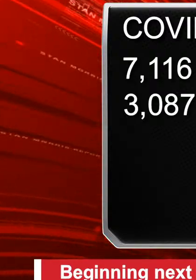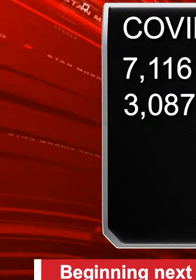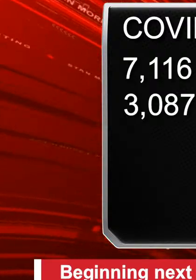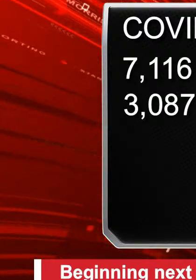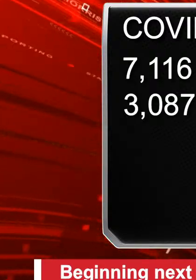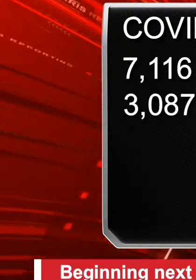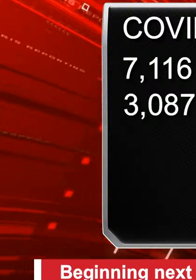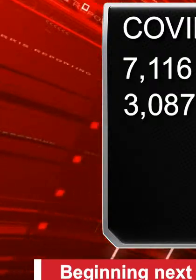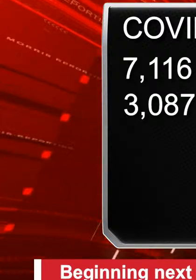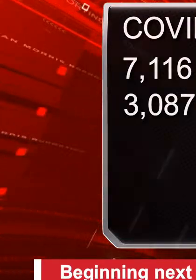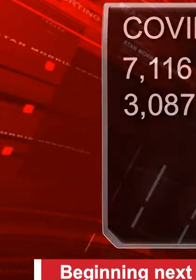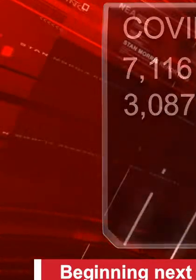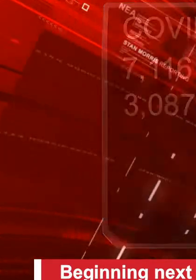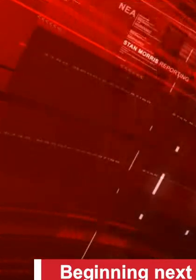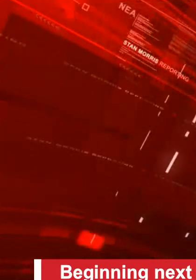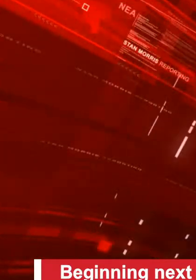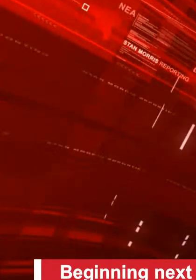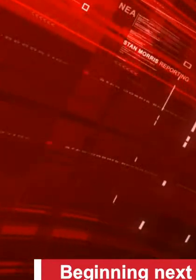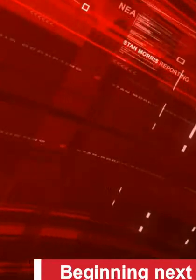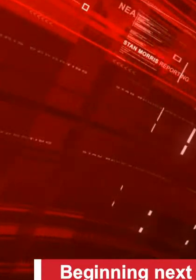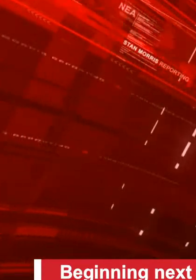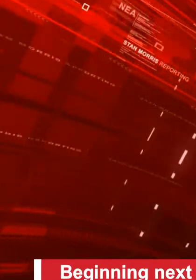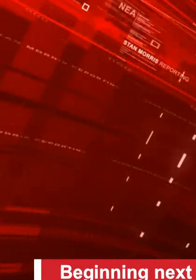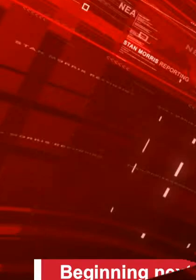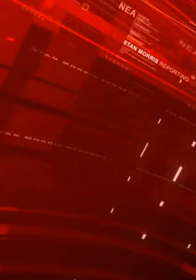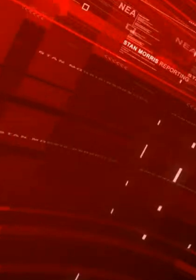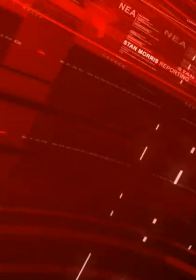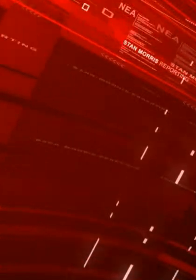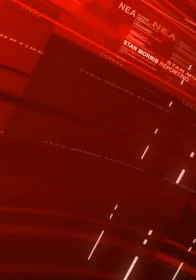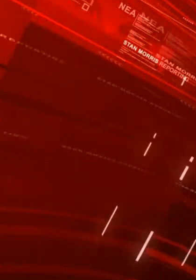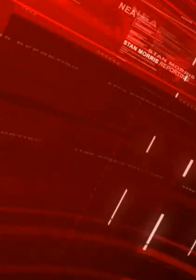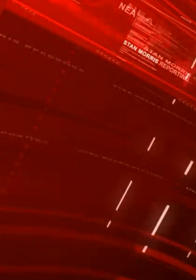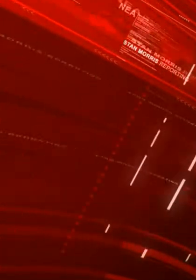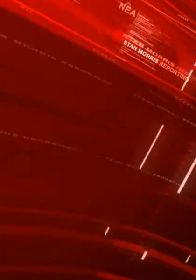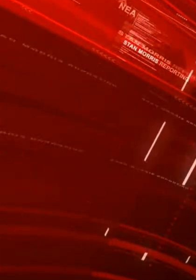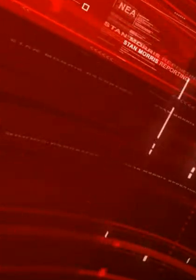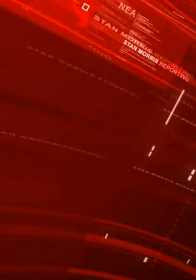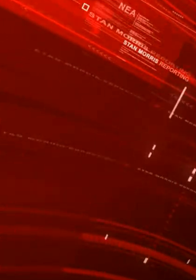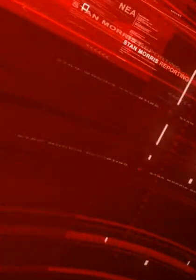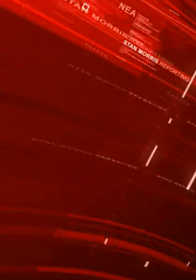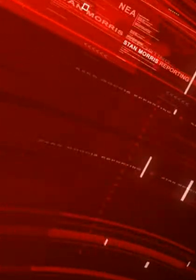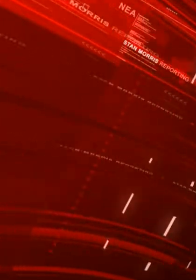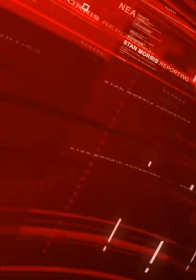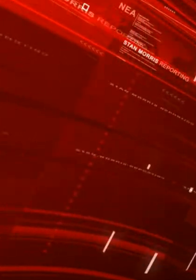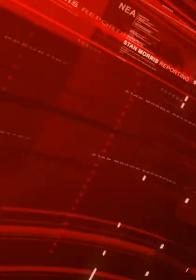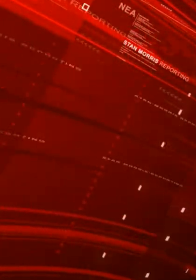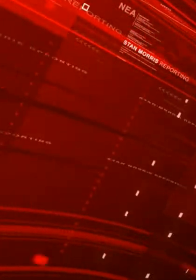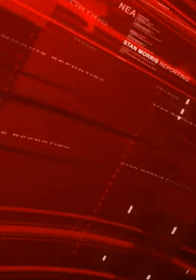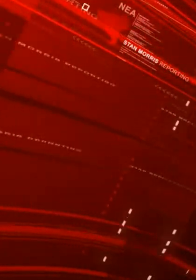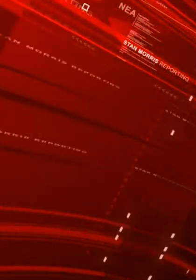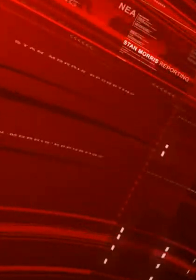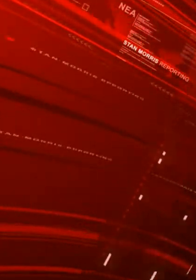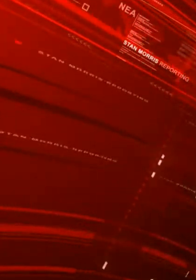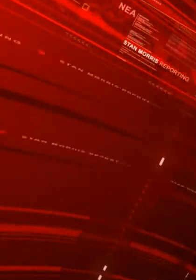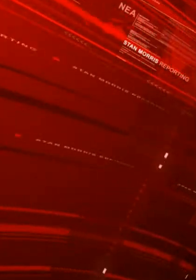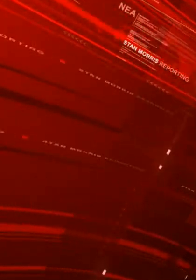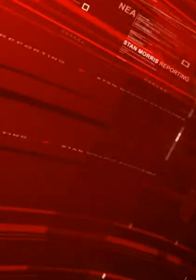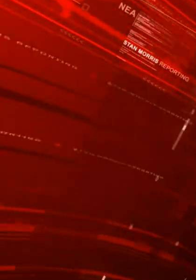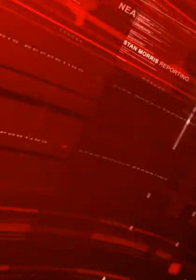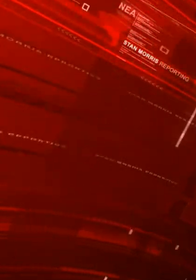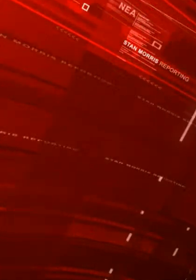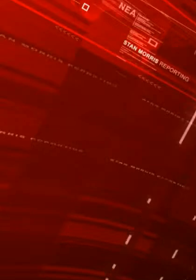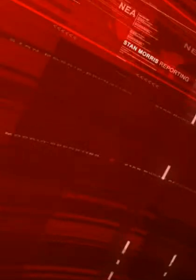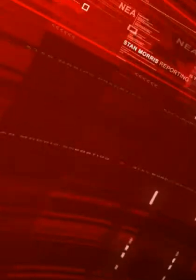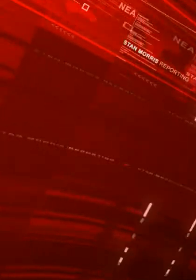that. Thanks, everybody, for joining us on NEA Report. It's always an honor to spend a little time with you. If you think we did a decent enough job, a like, a